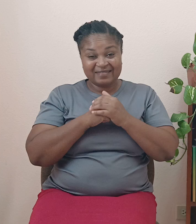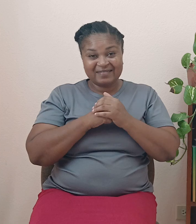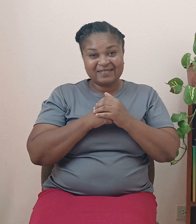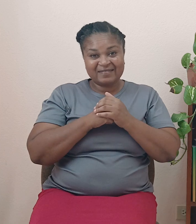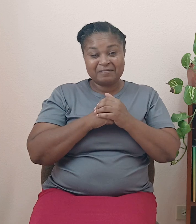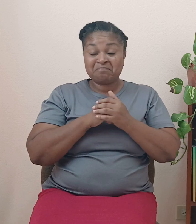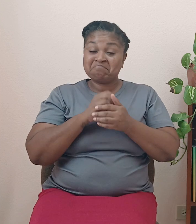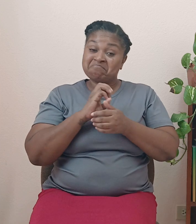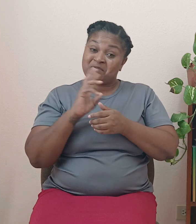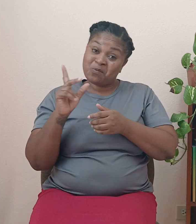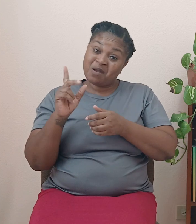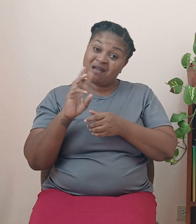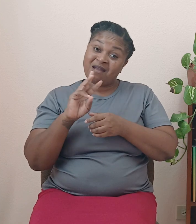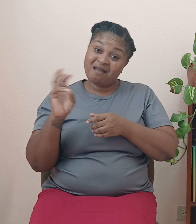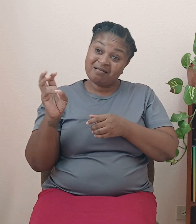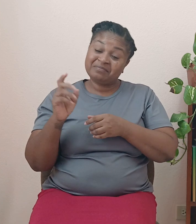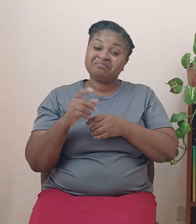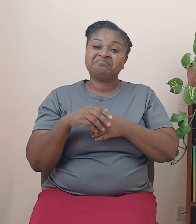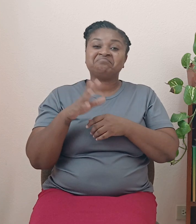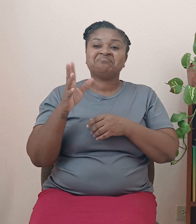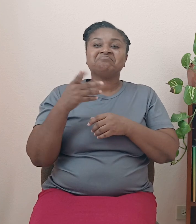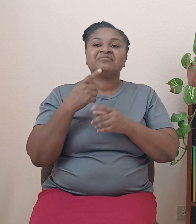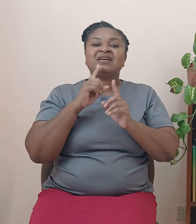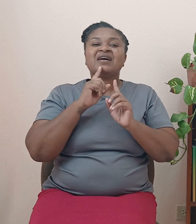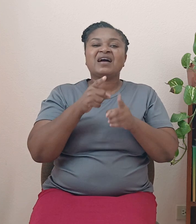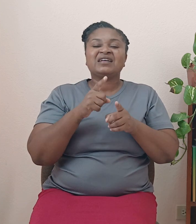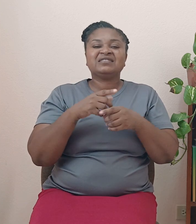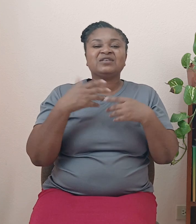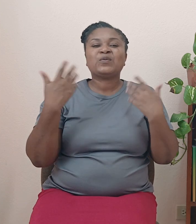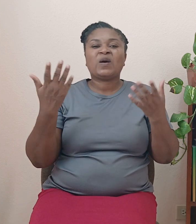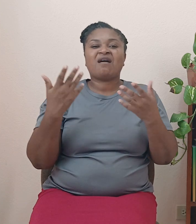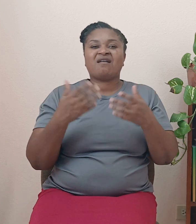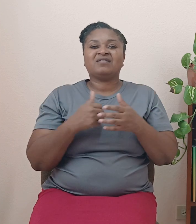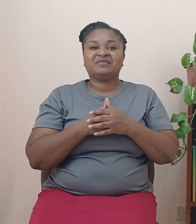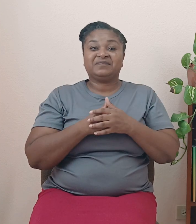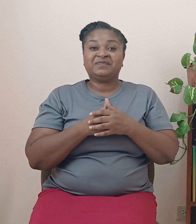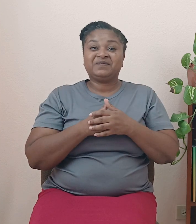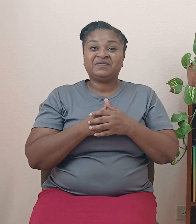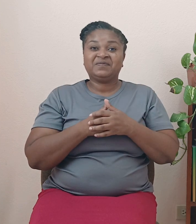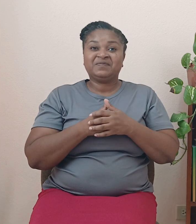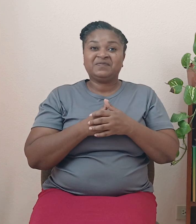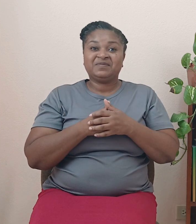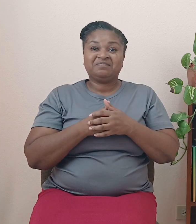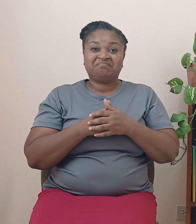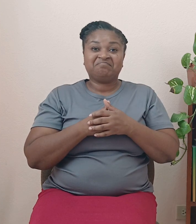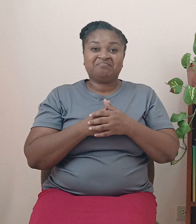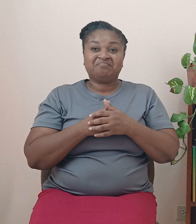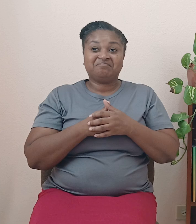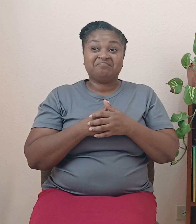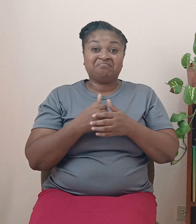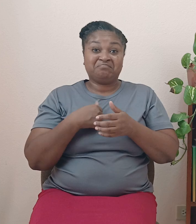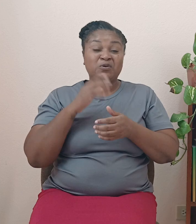Well, here are the answers to the quiz. See how many you got right.